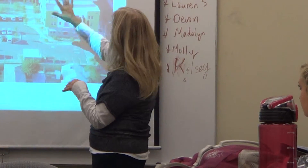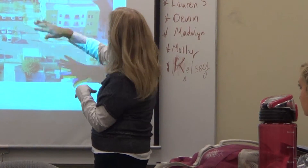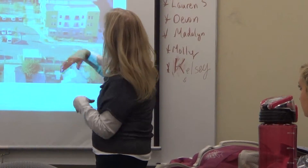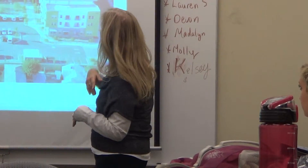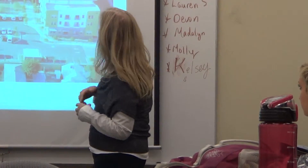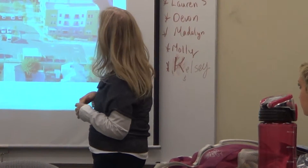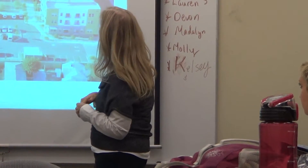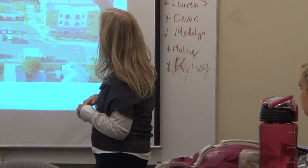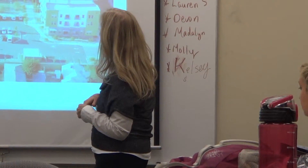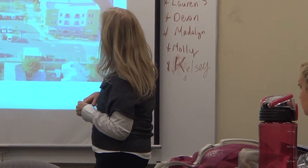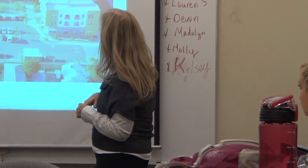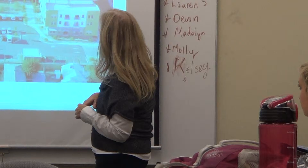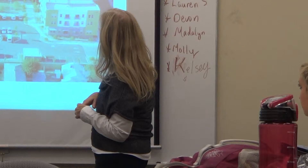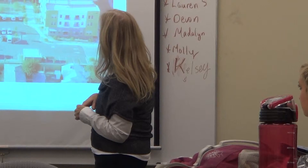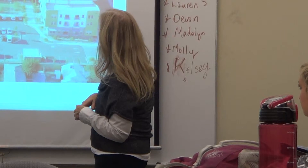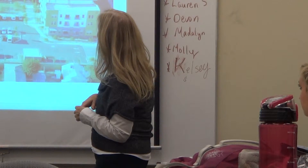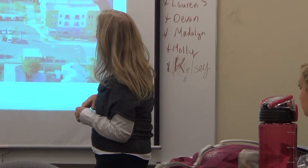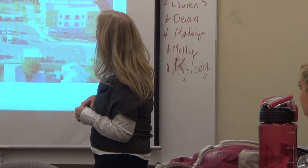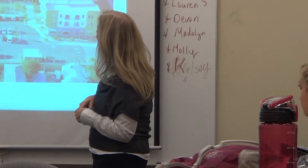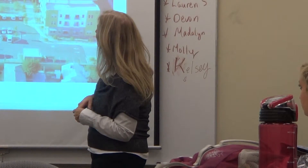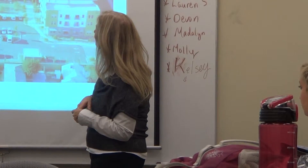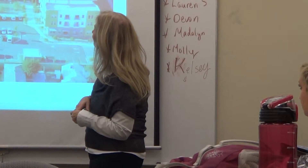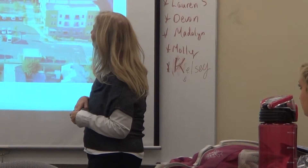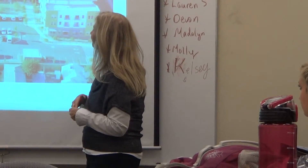You can see that there, again, are the balconies.